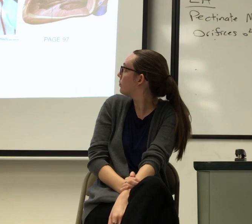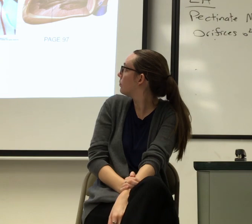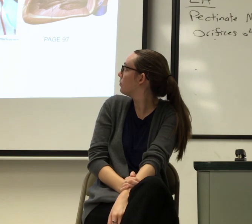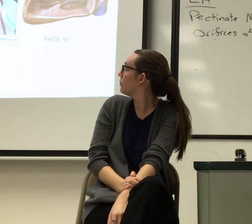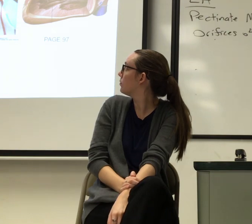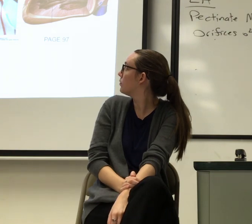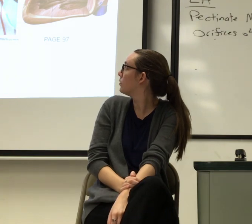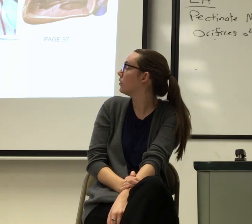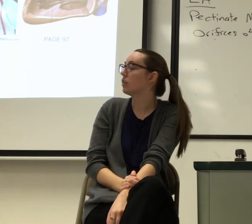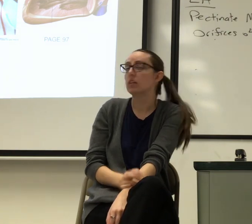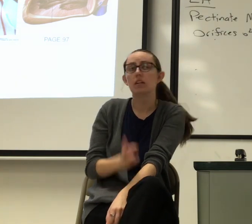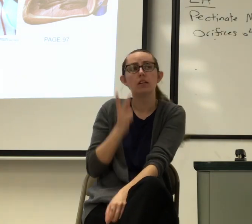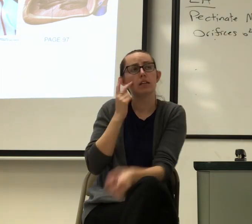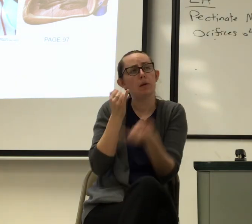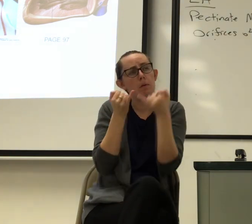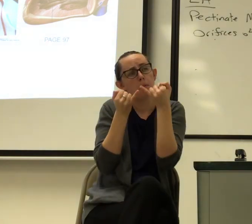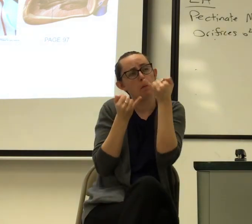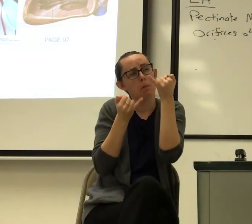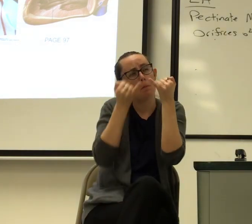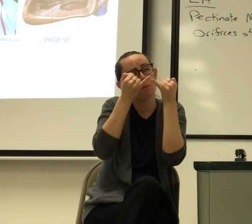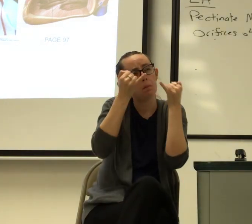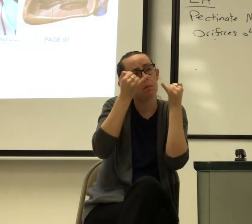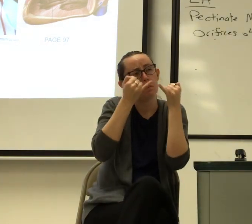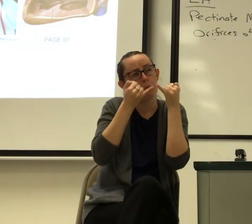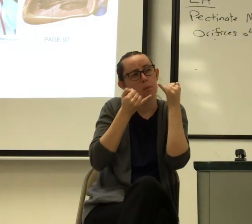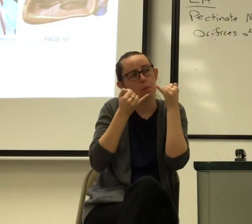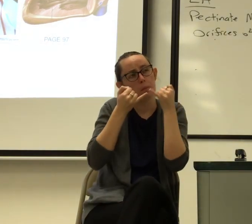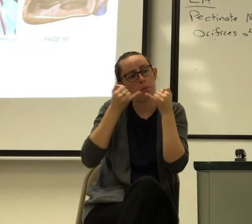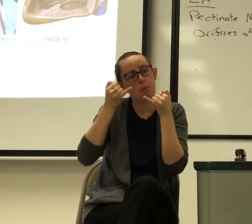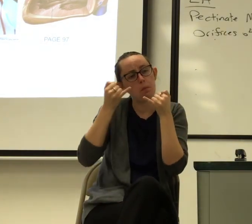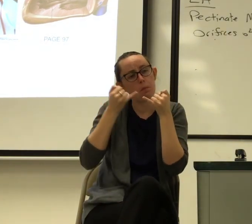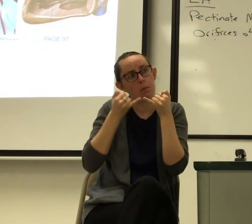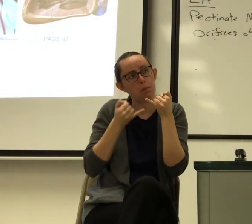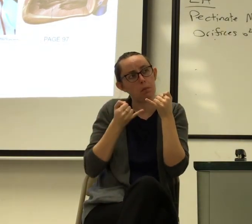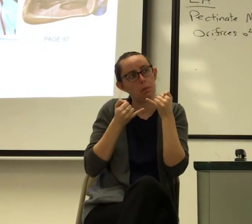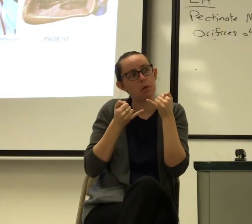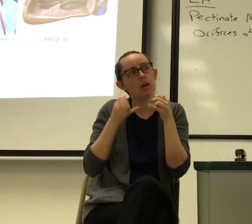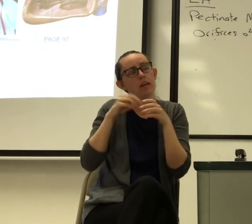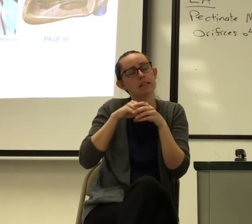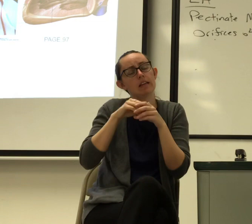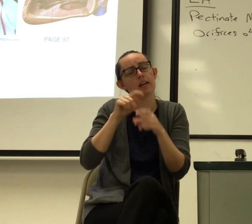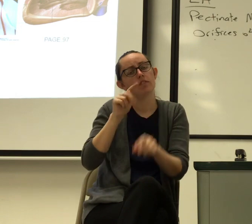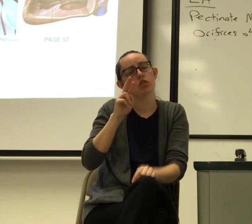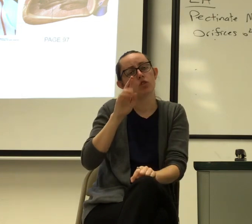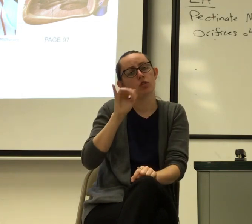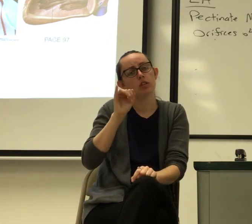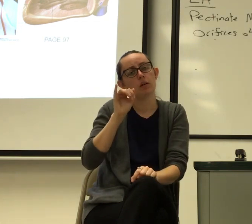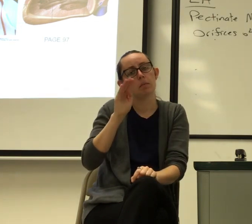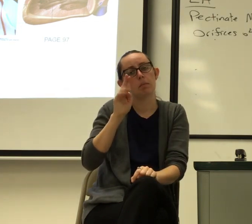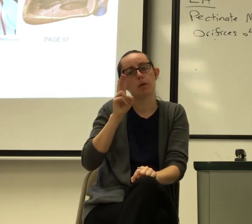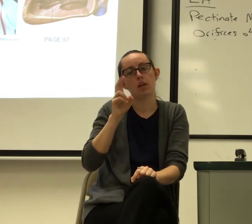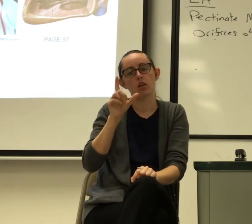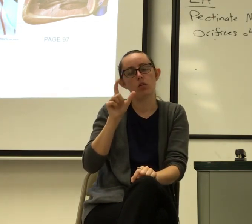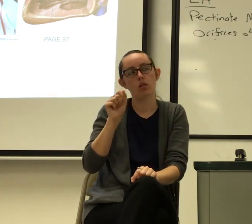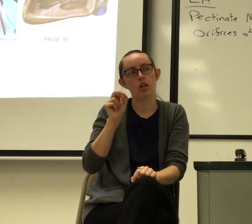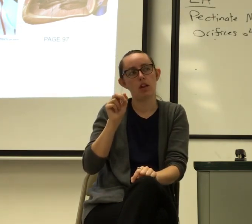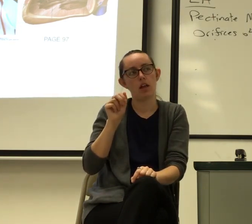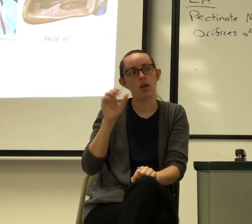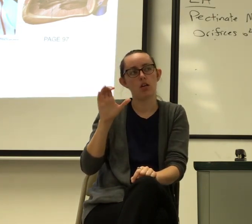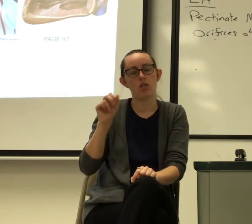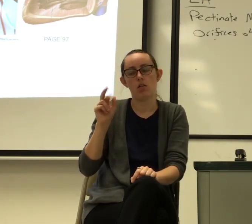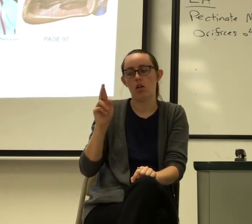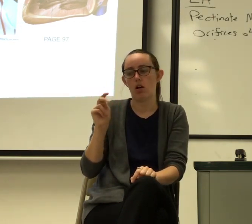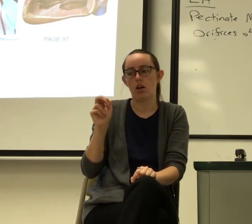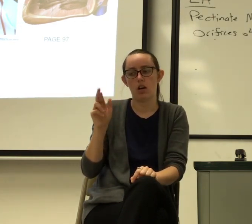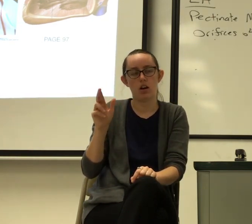You see these thin lines on the inside of the trabeculae carnae? Those are called Purkinje